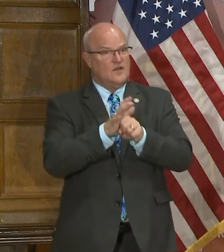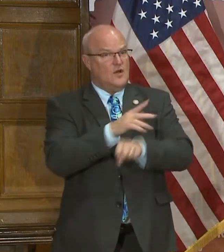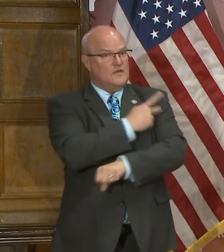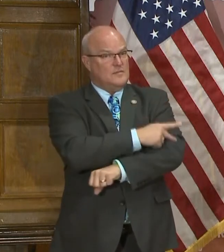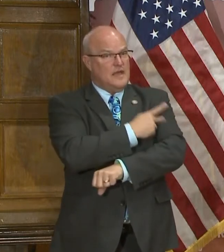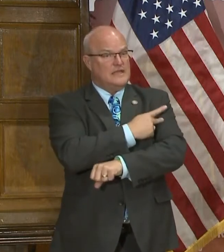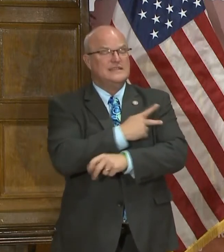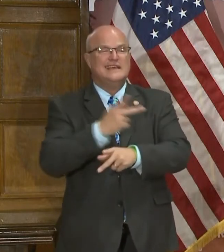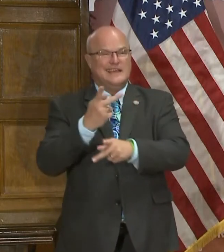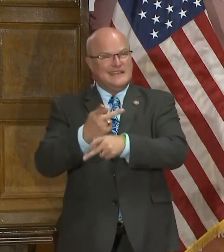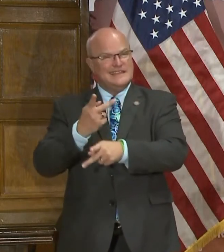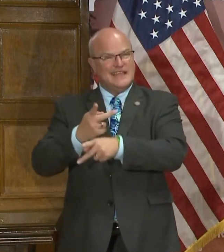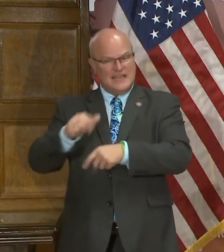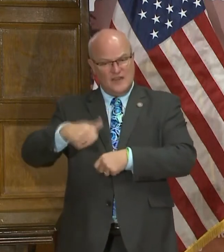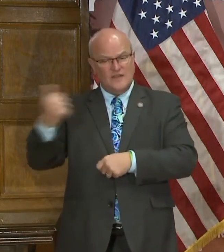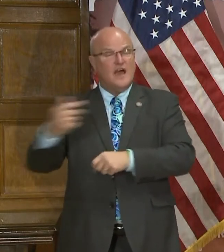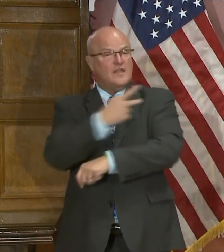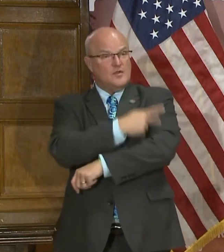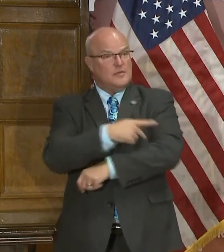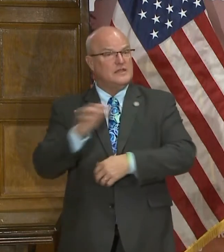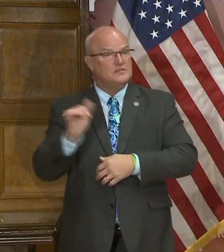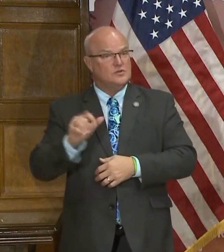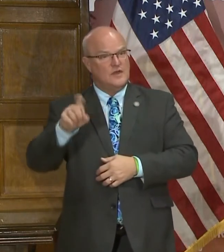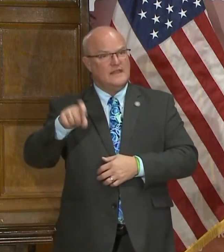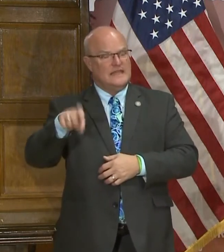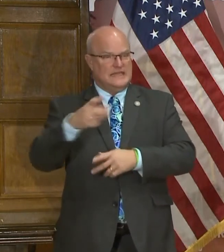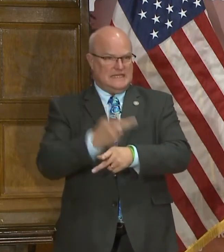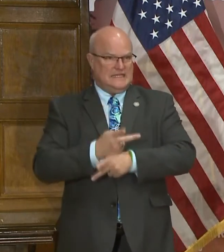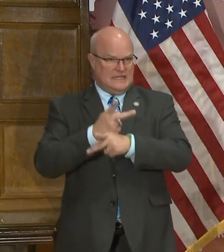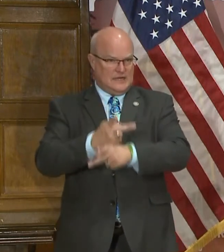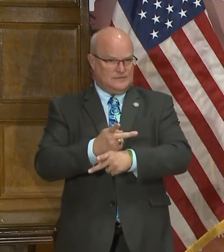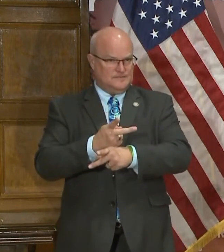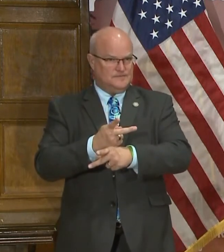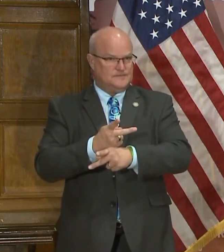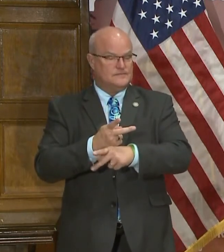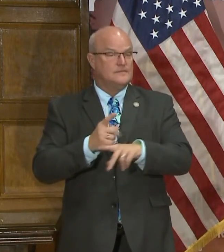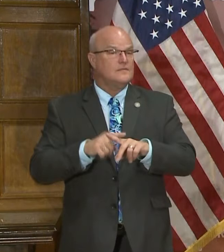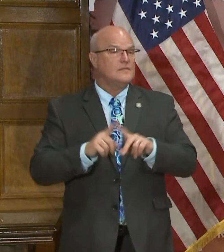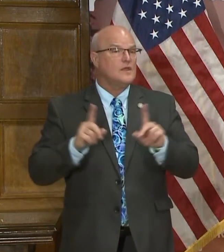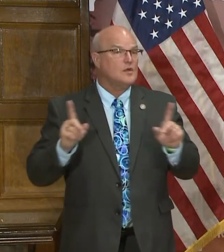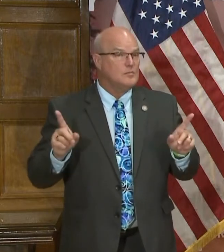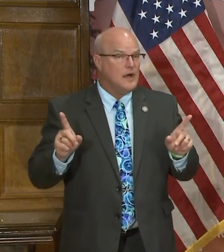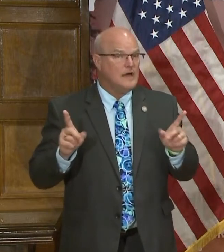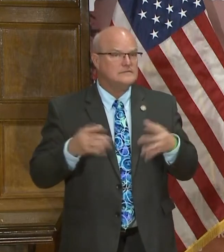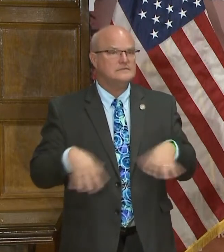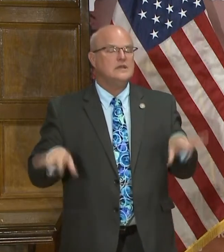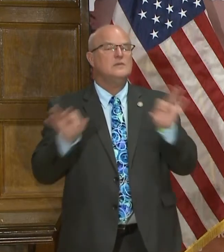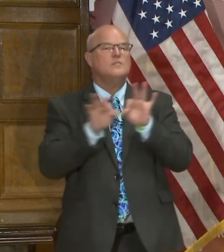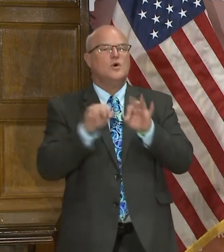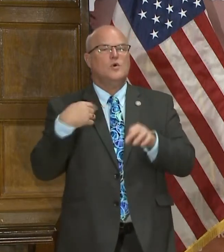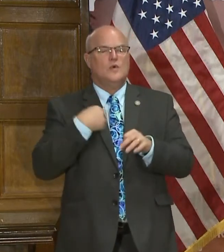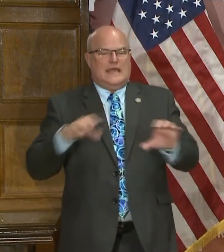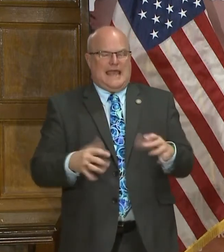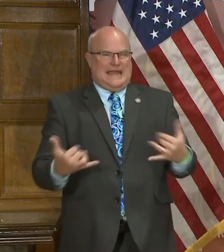but to take care of other patients that need care. But it's important that we act now. If we